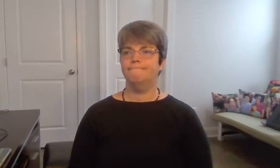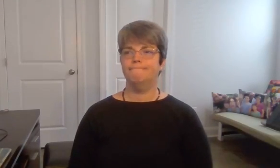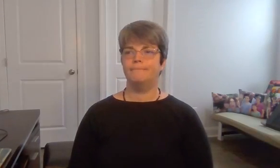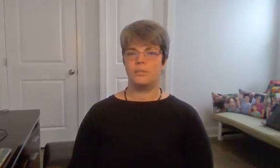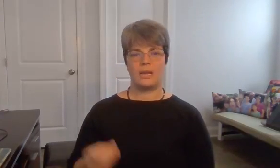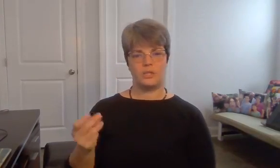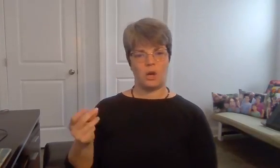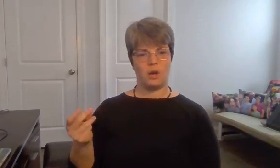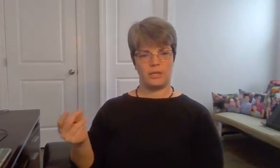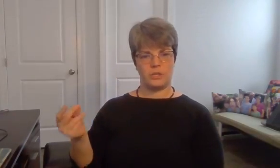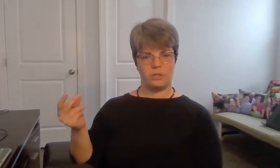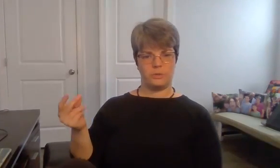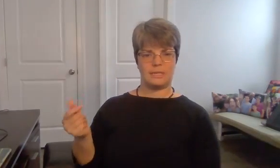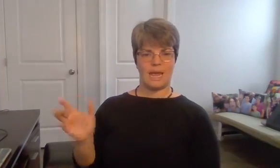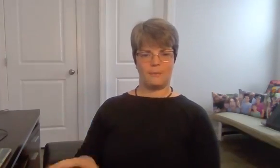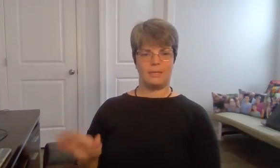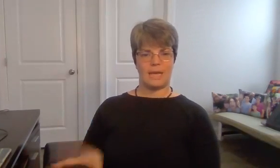What else we got? Dog, I showed you, is a snap and a tap.